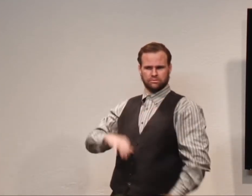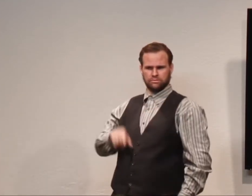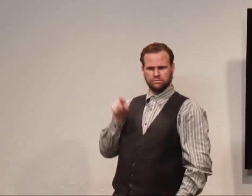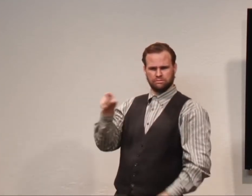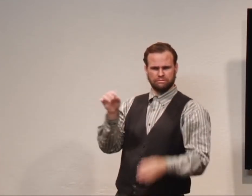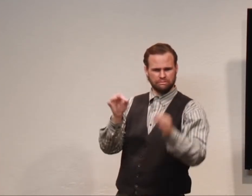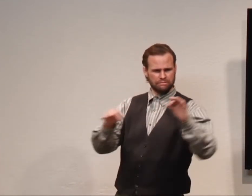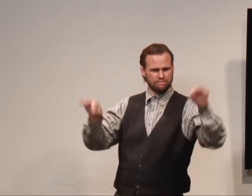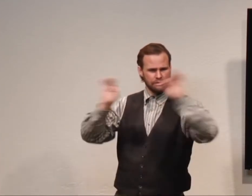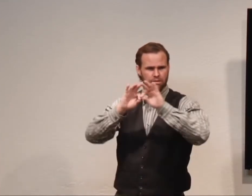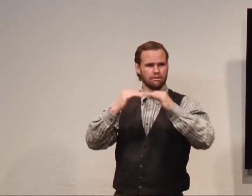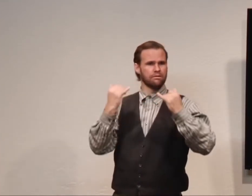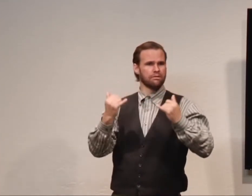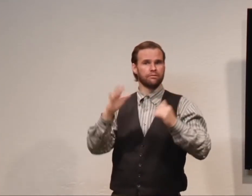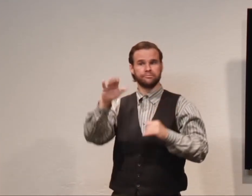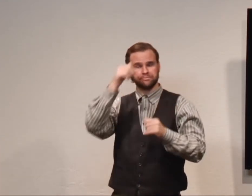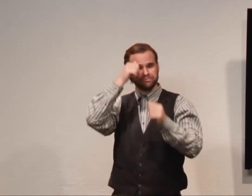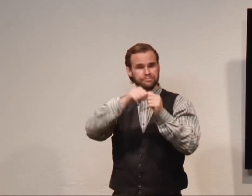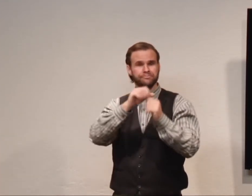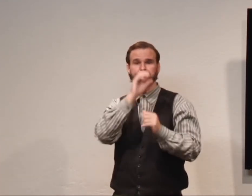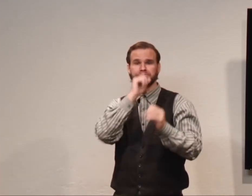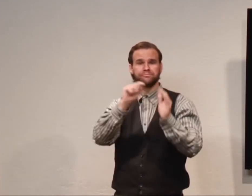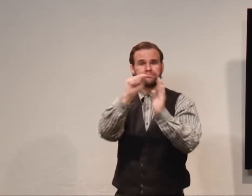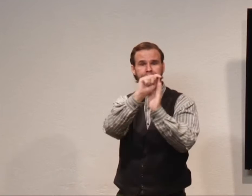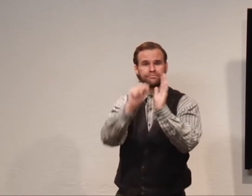through Jesus Christ.